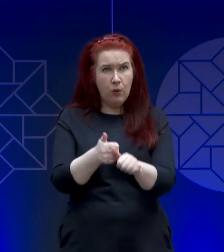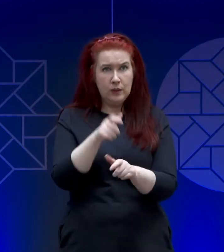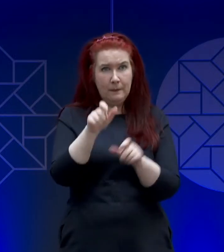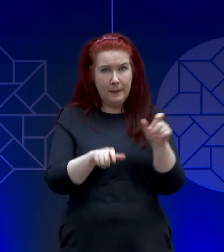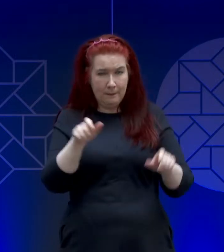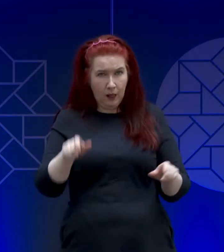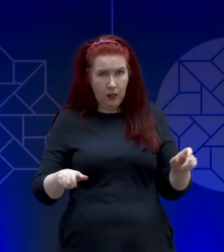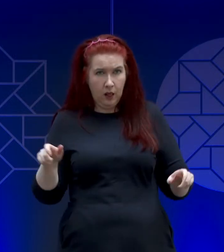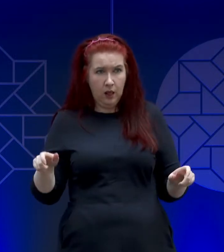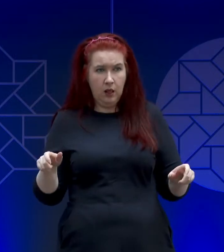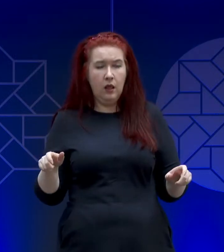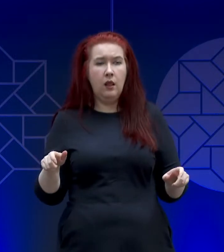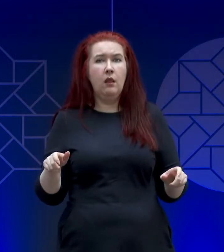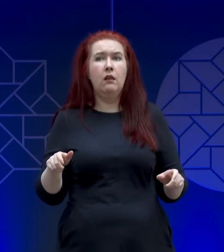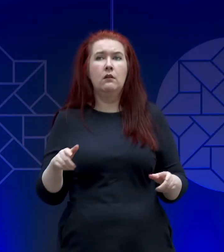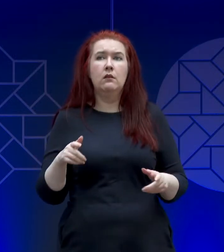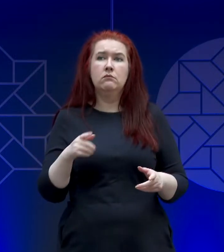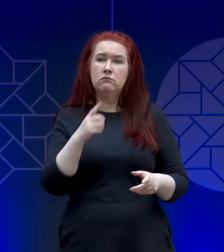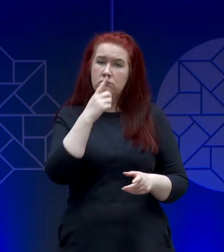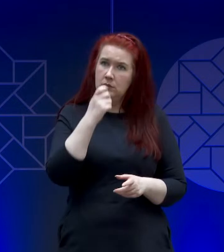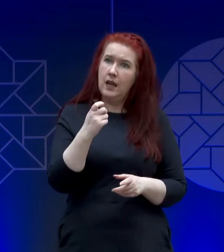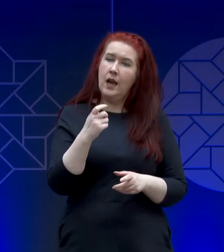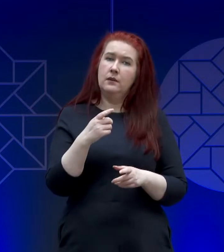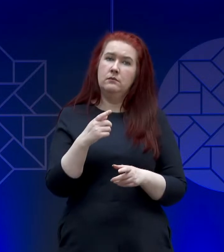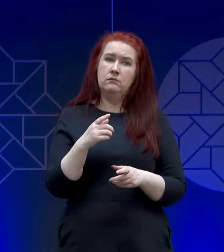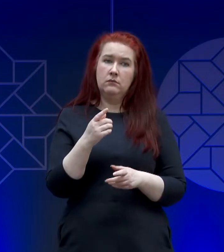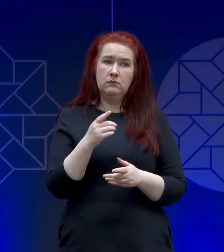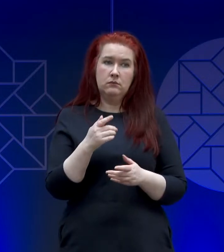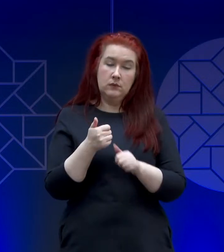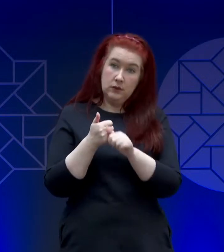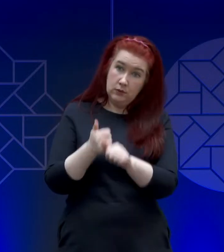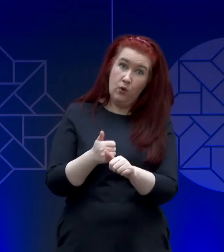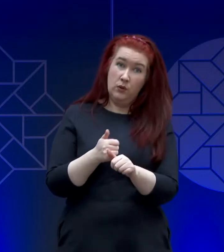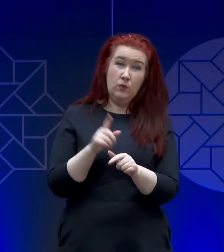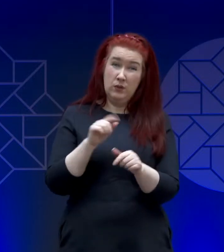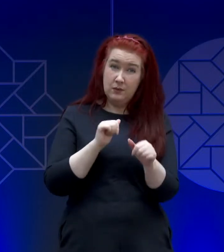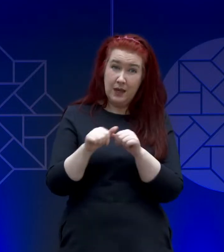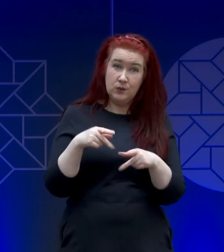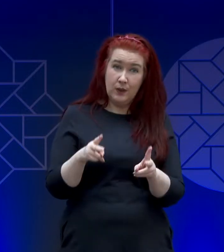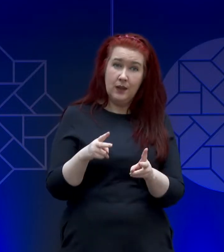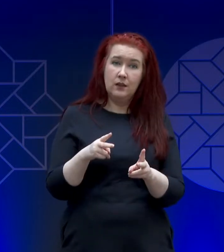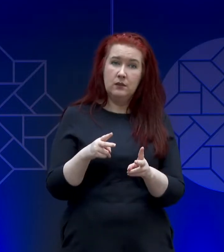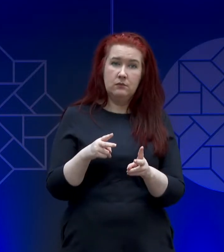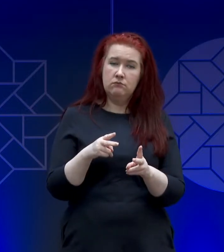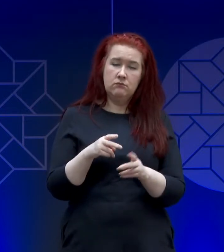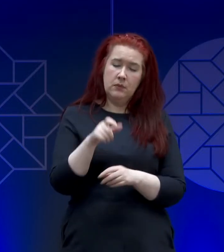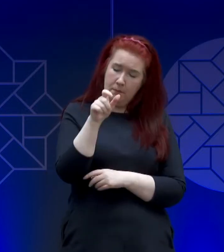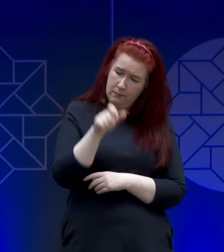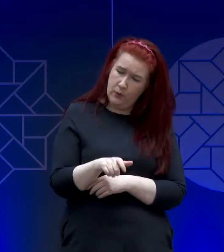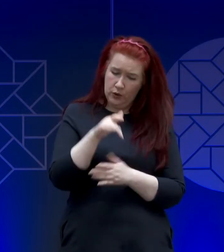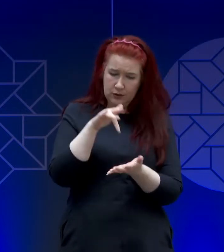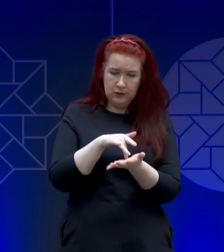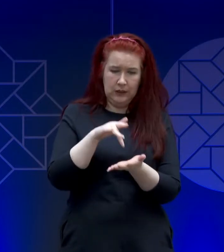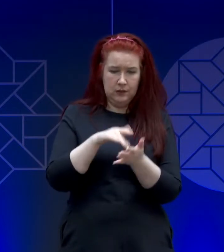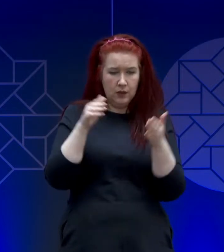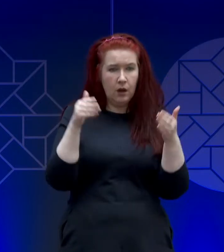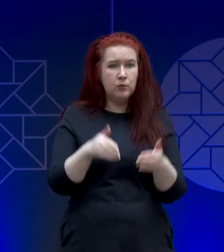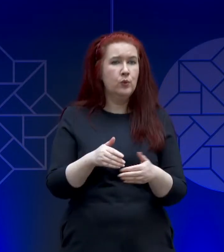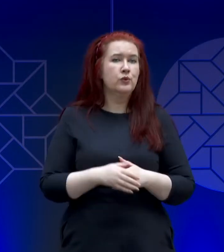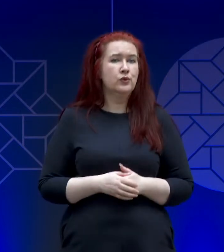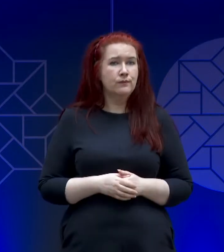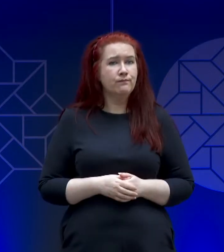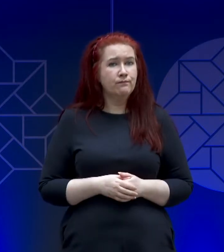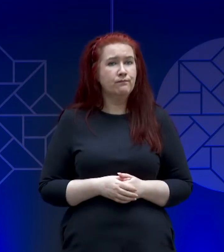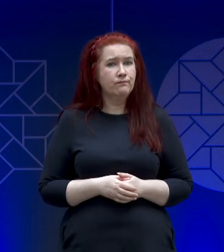to be as effectively supported as they can be, person-centred approaches are crucial to me. And